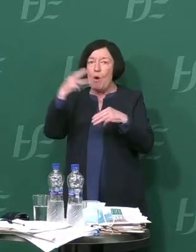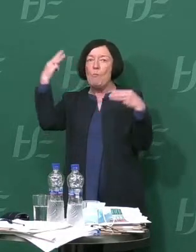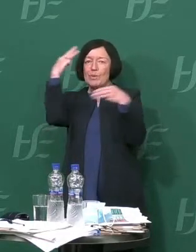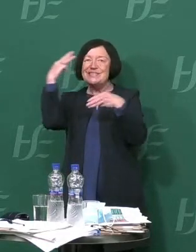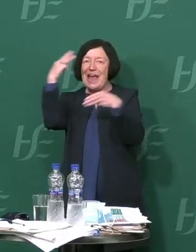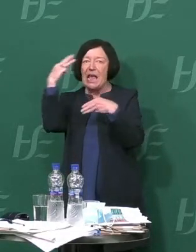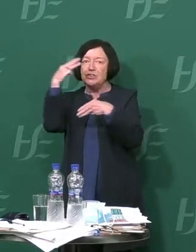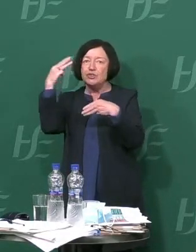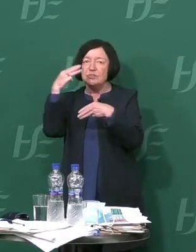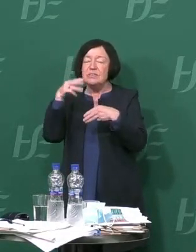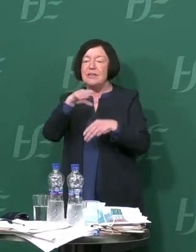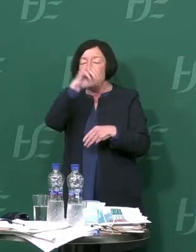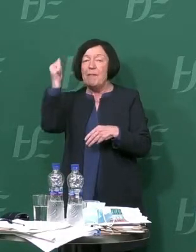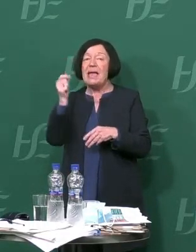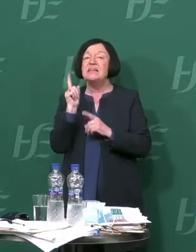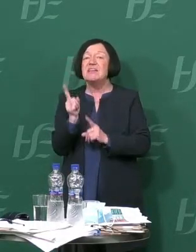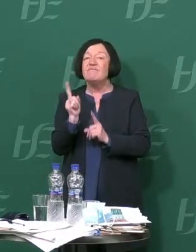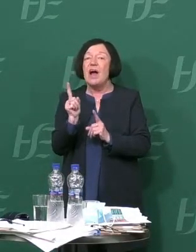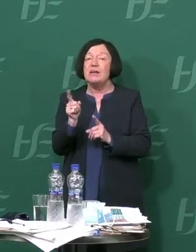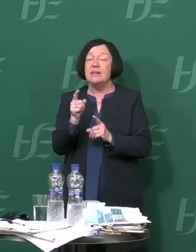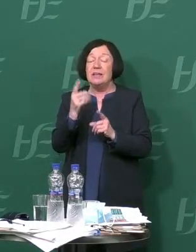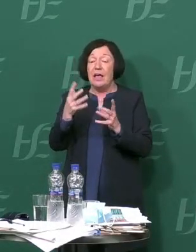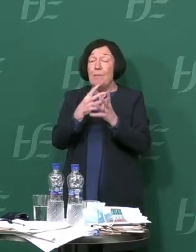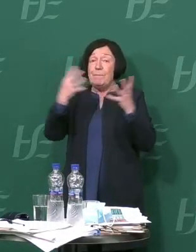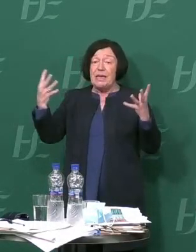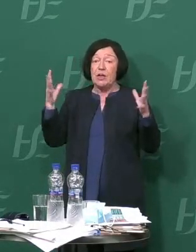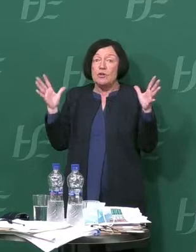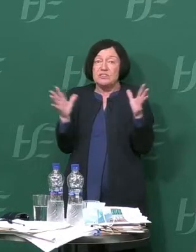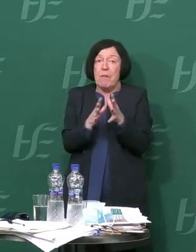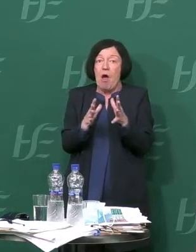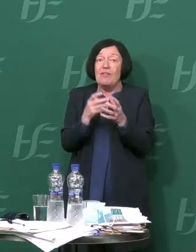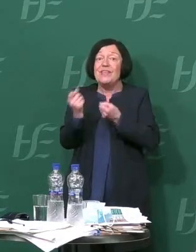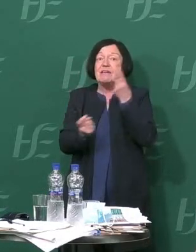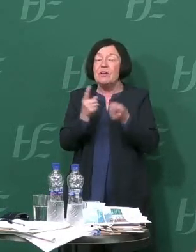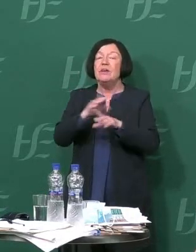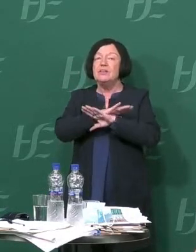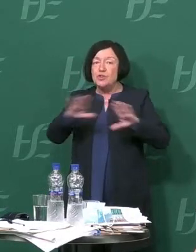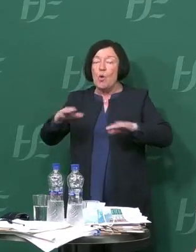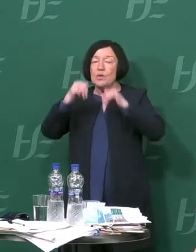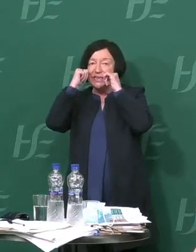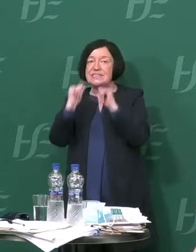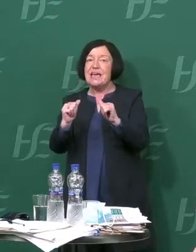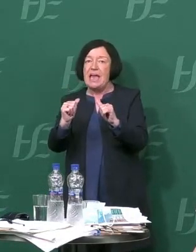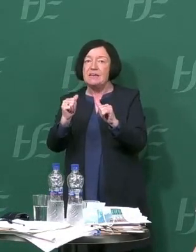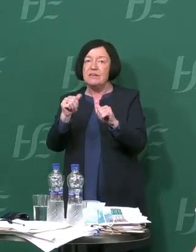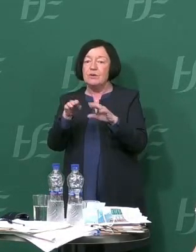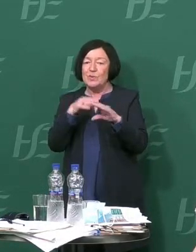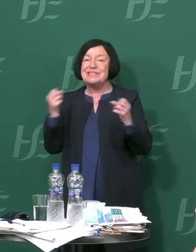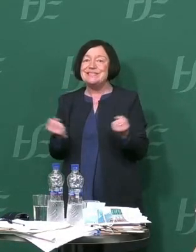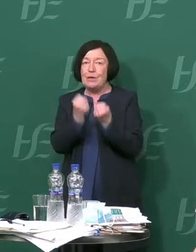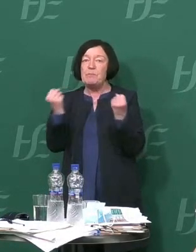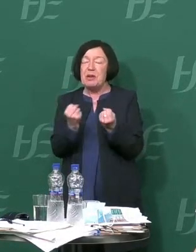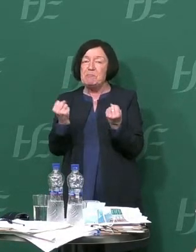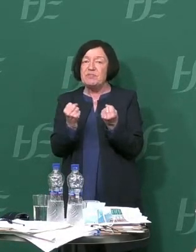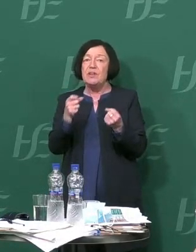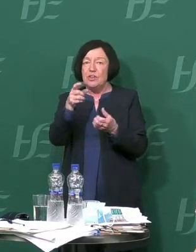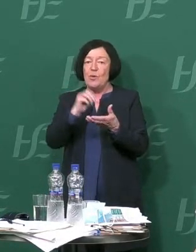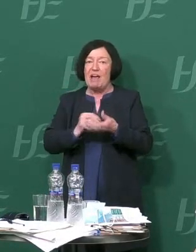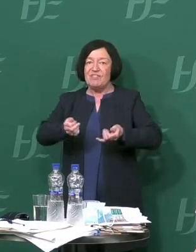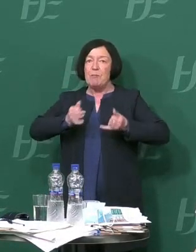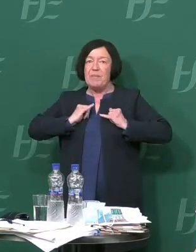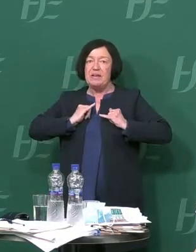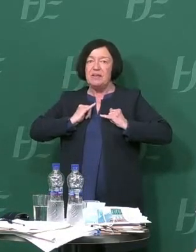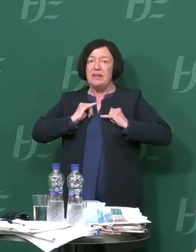protection there. The main advice, no matter how big or small the event is not to attend with any symptoms, because you do have the